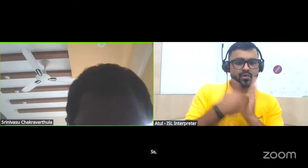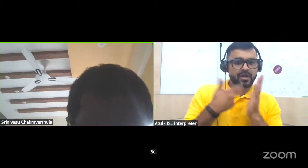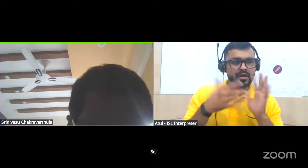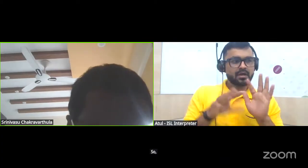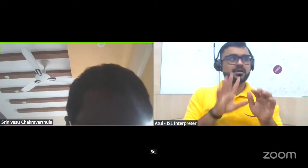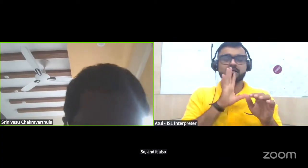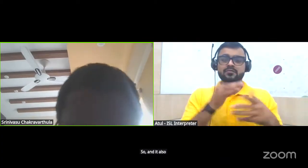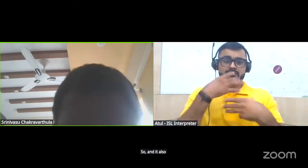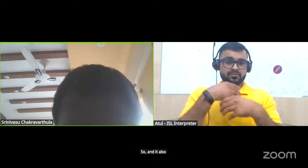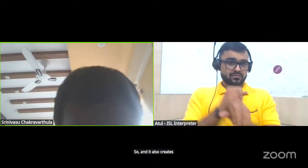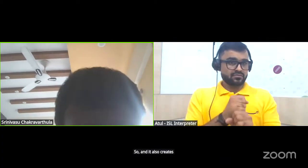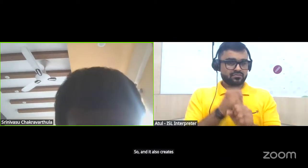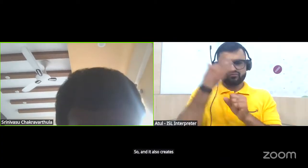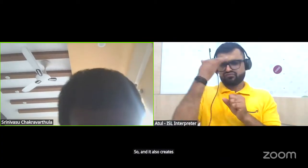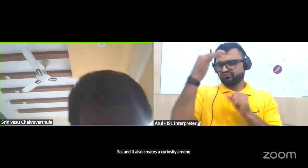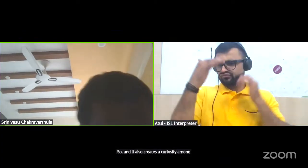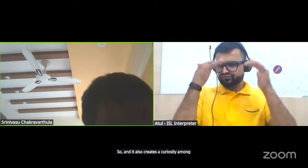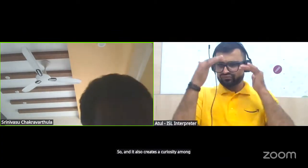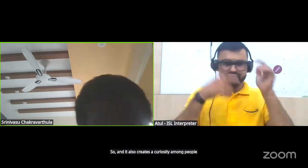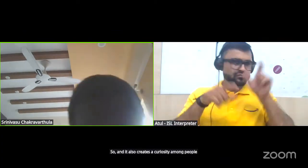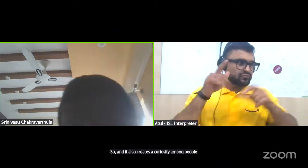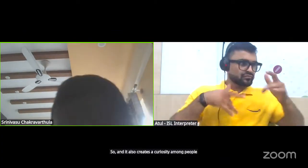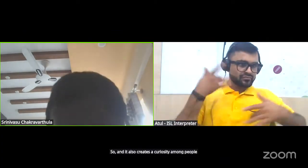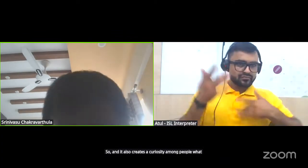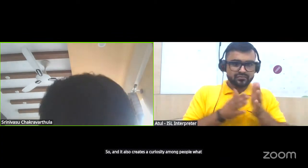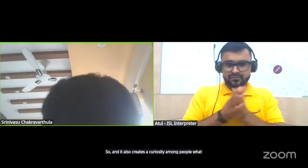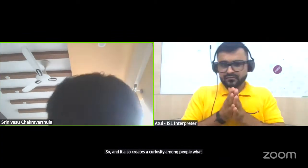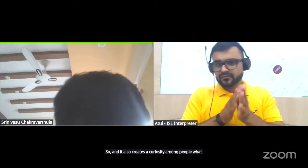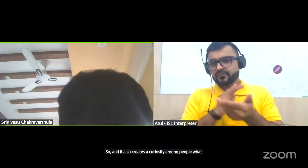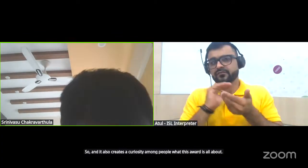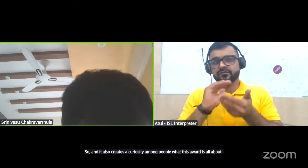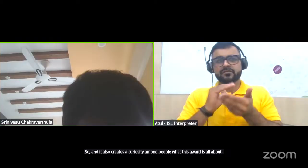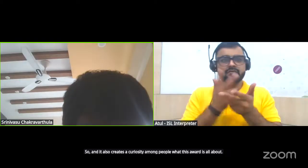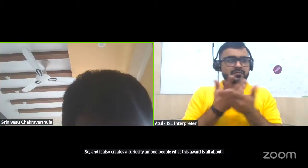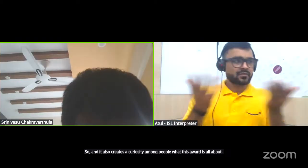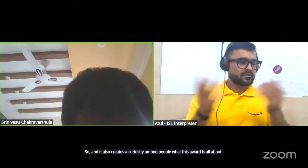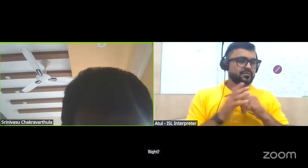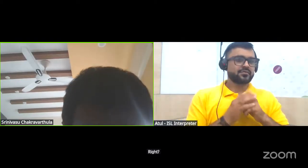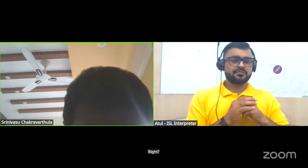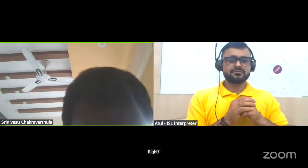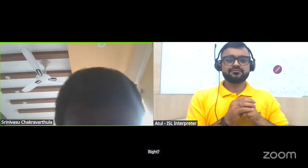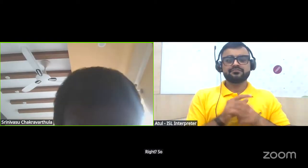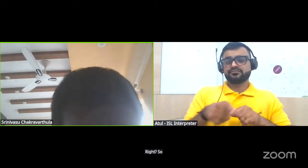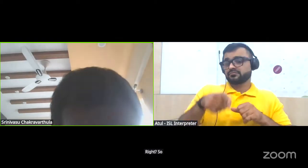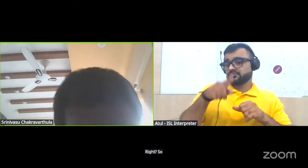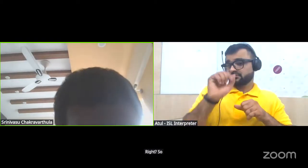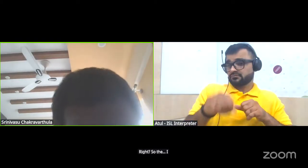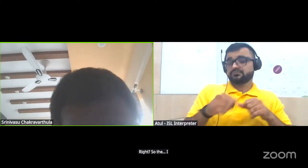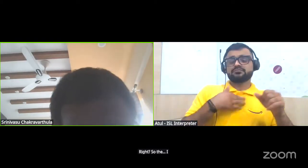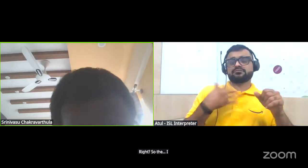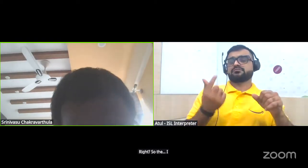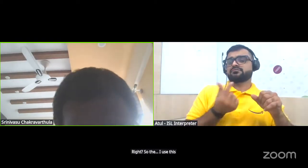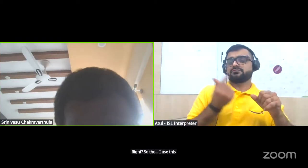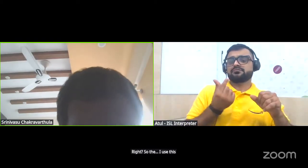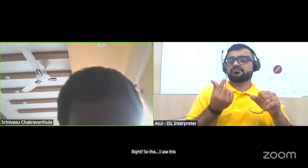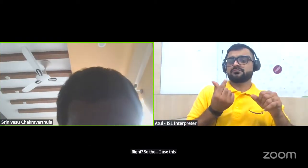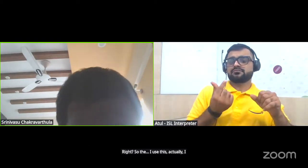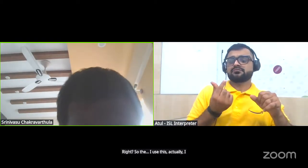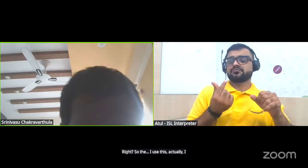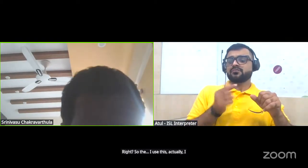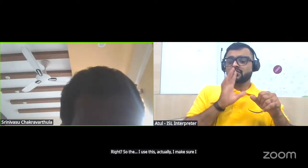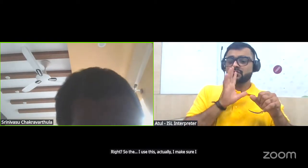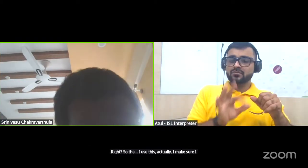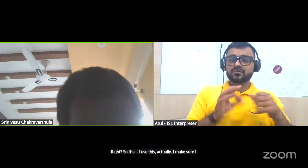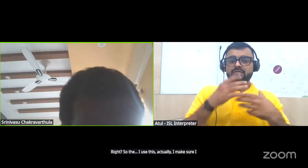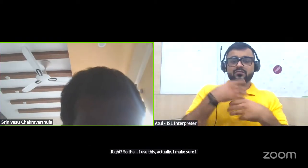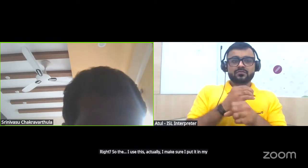it also creates the curiosity among people what this award is all about, right? So I use this actually. I make sure I put